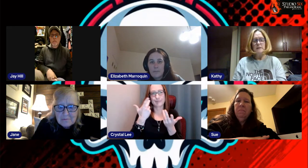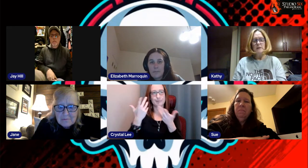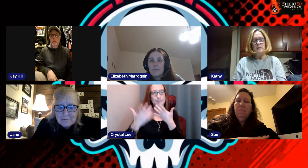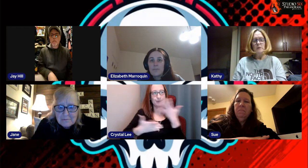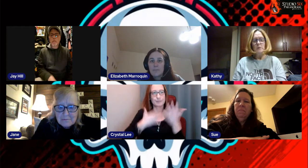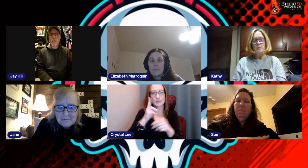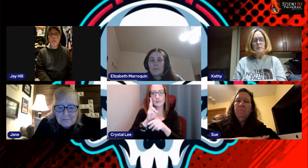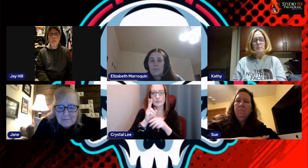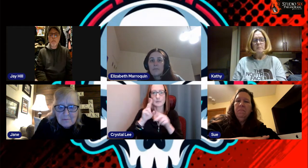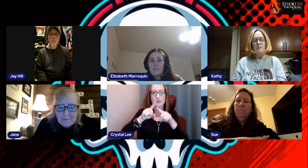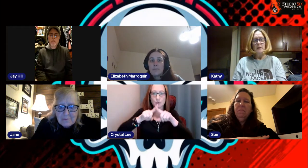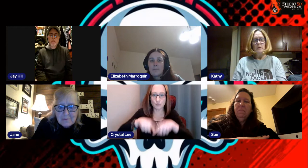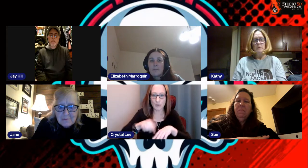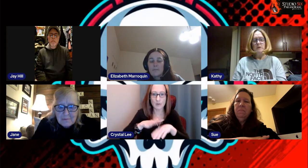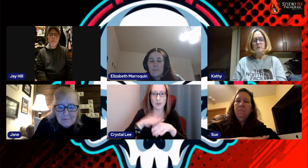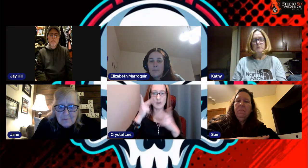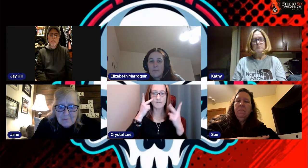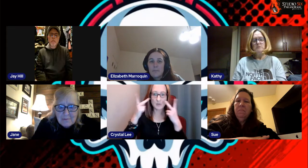it.